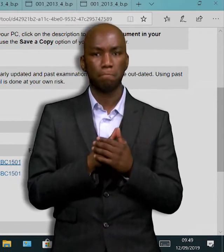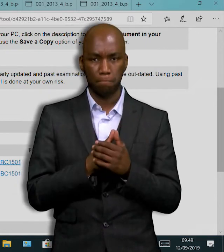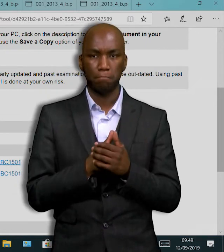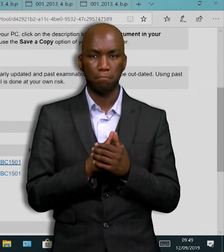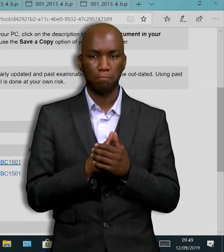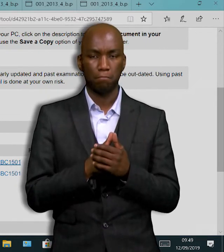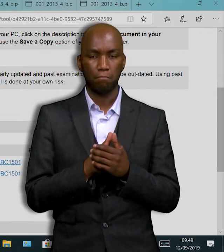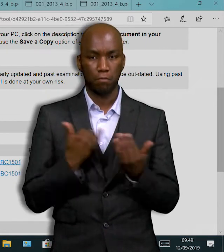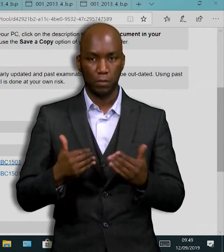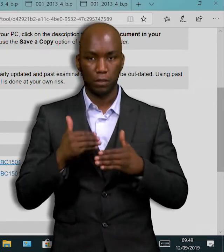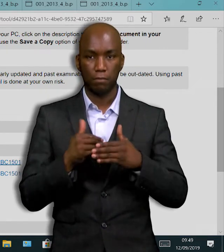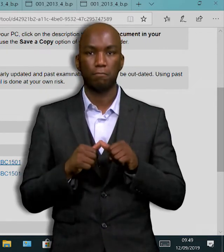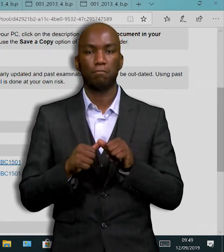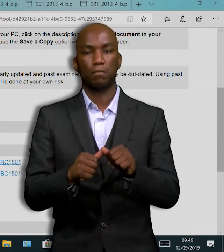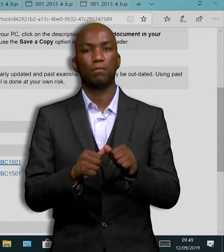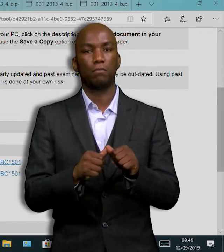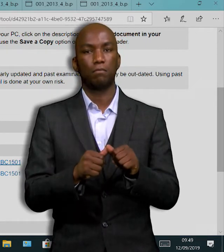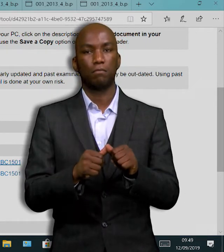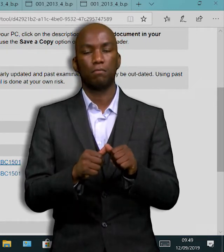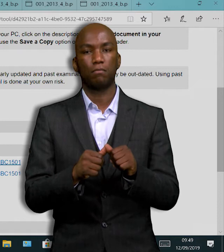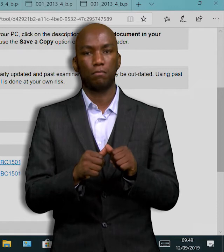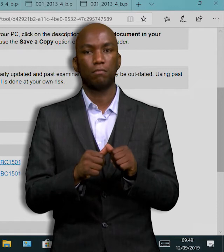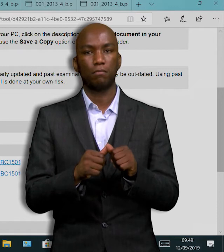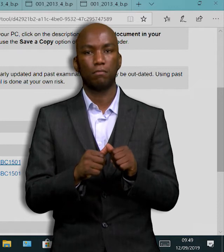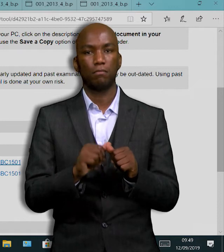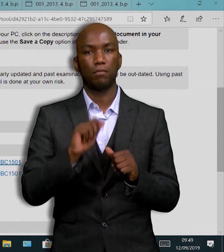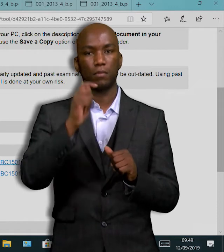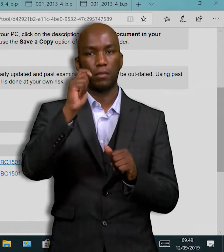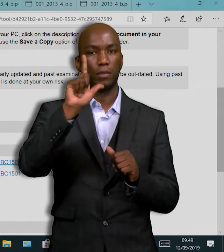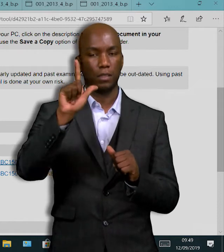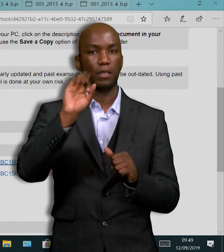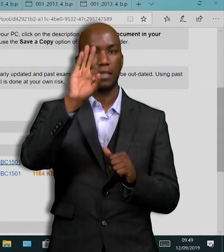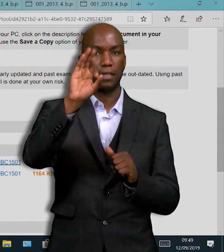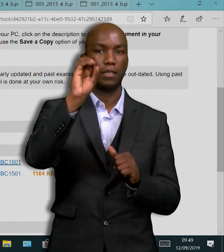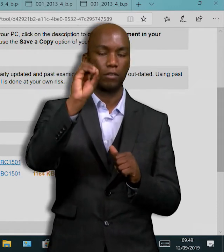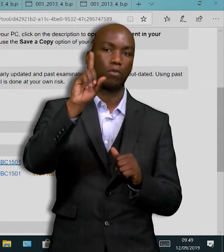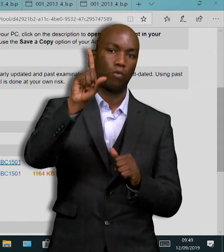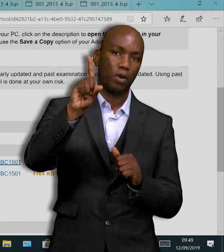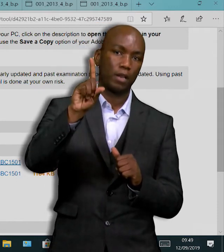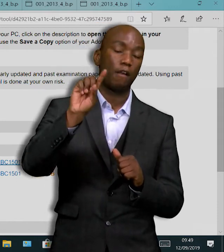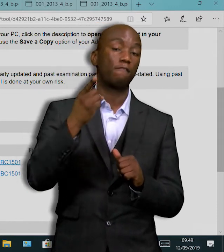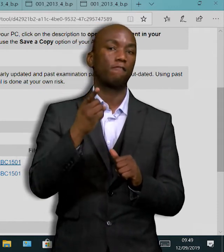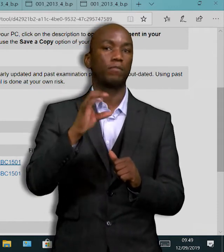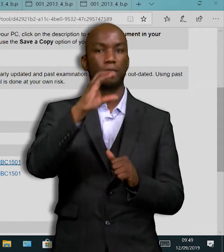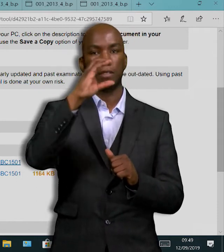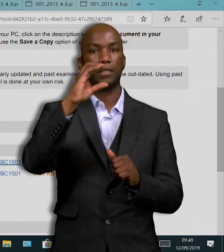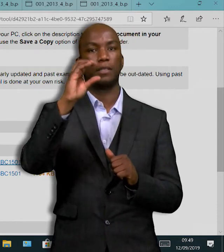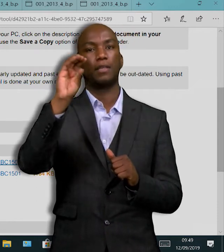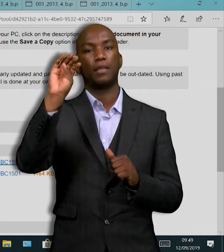Now on to Tutorial Letter 301 for CMNALLE.